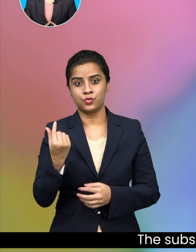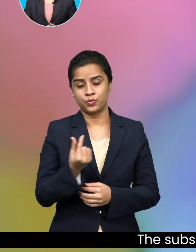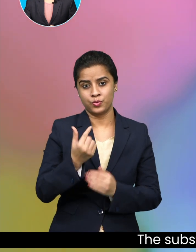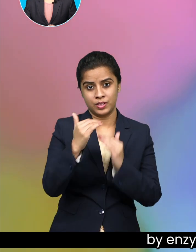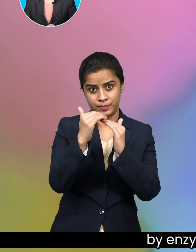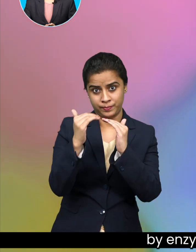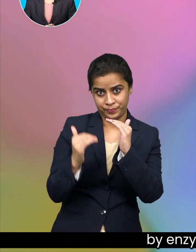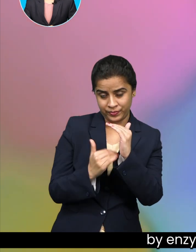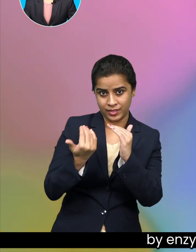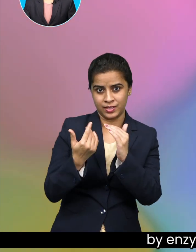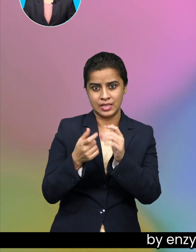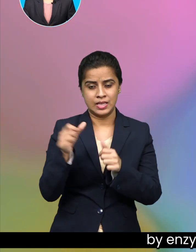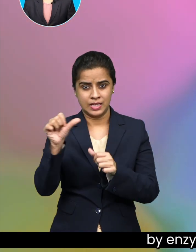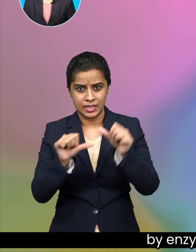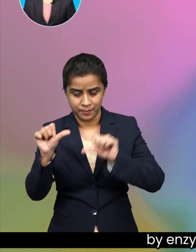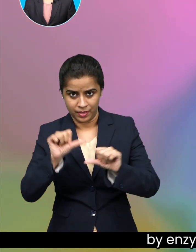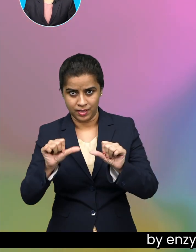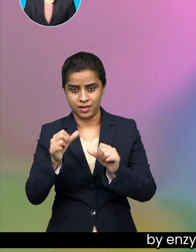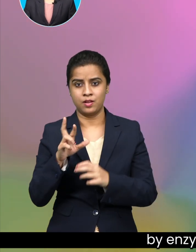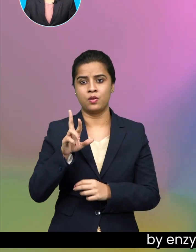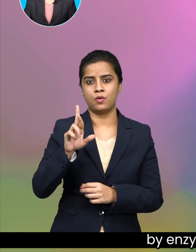be degraded by enzymes